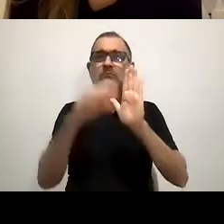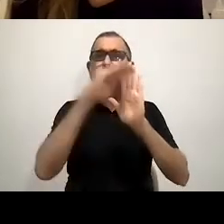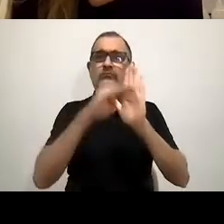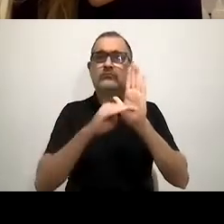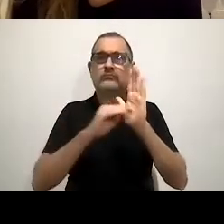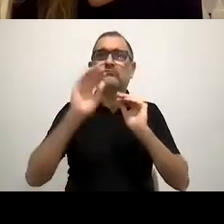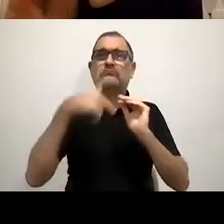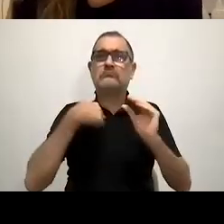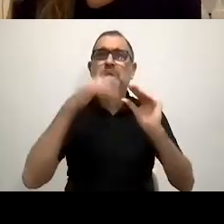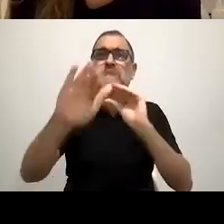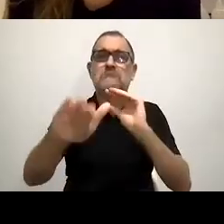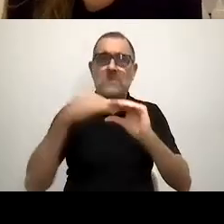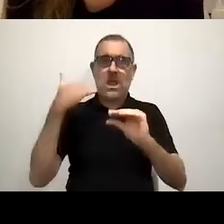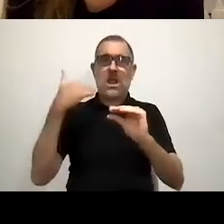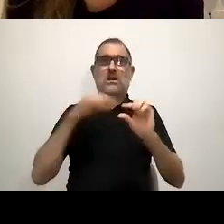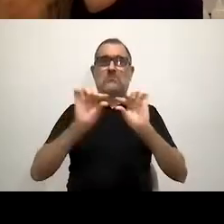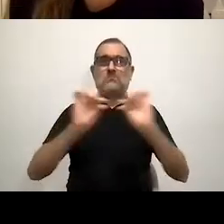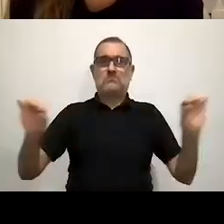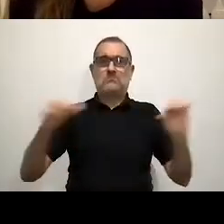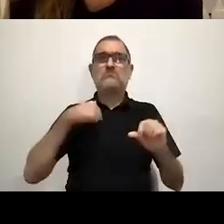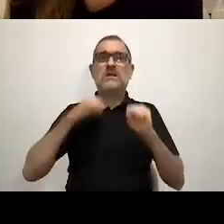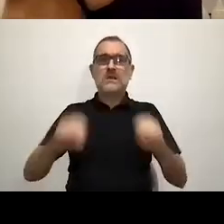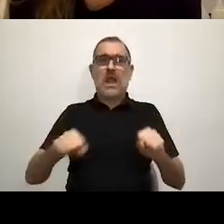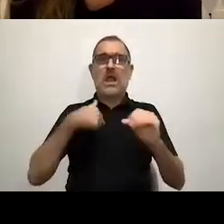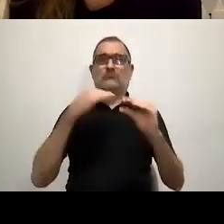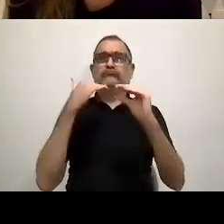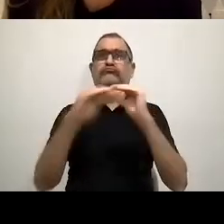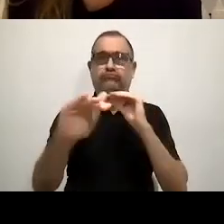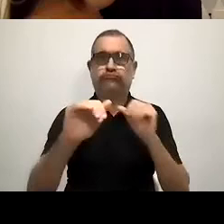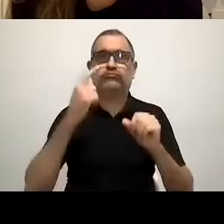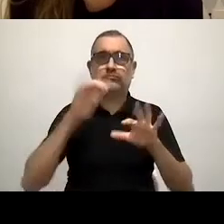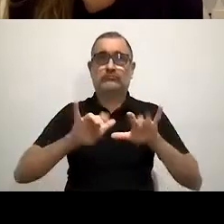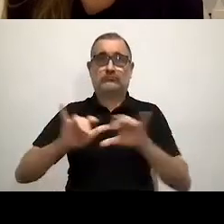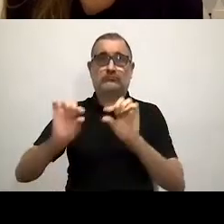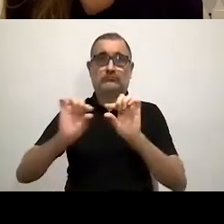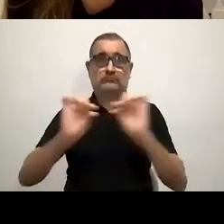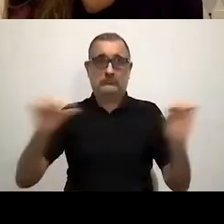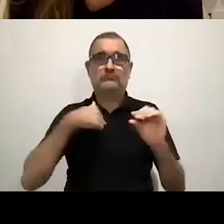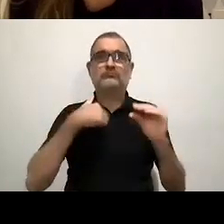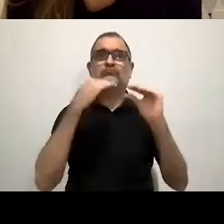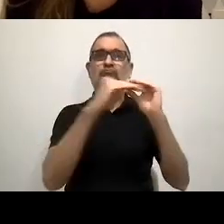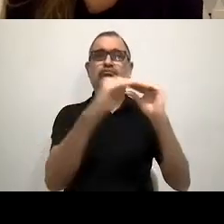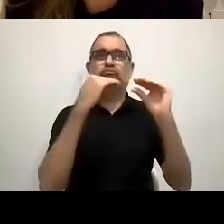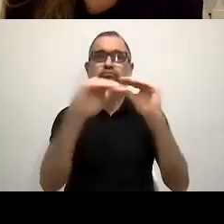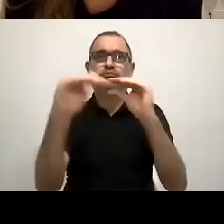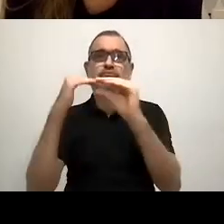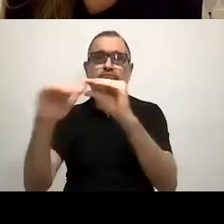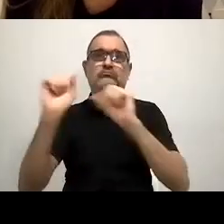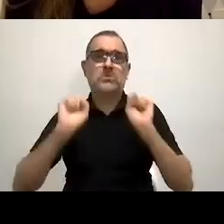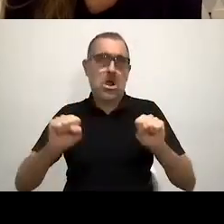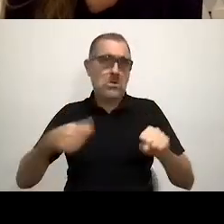in the chat, so that if you would like a copy of Code of Conduct, I highly, highly encourage everyone to read it in